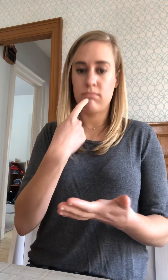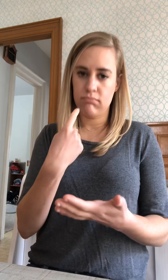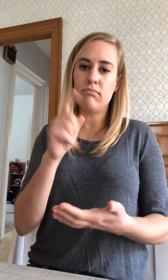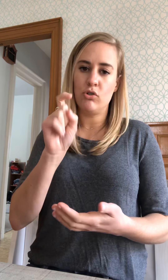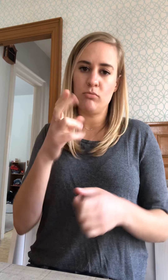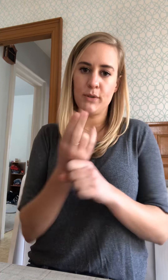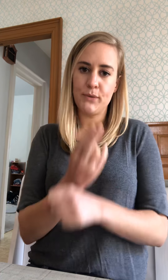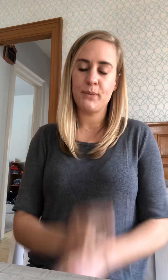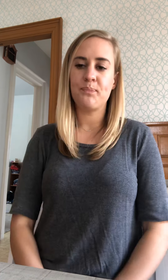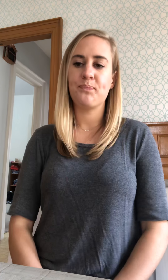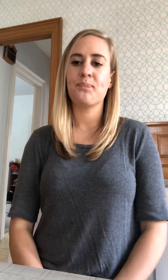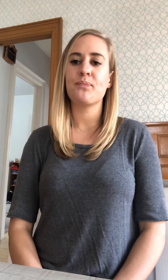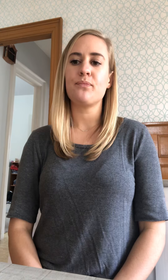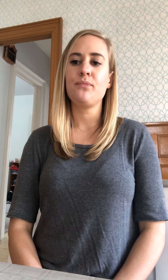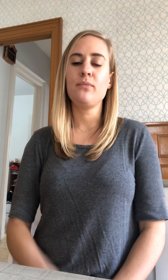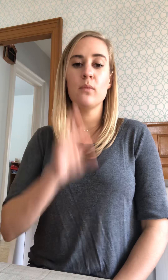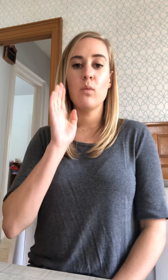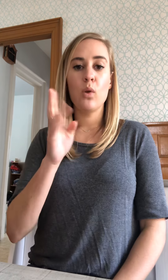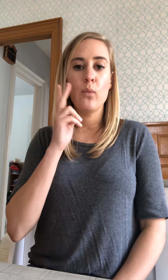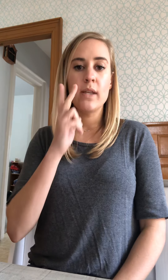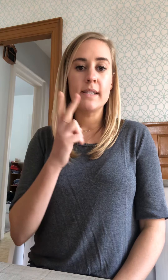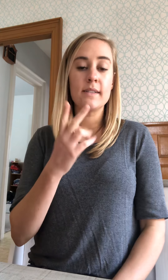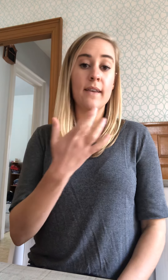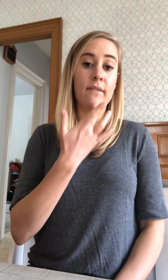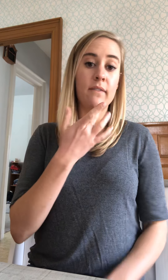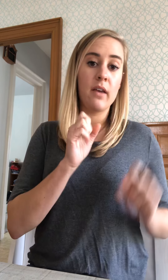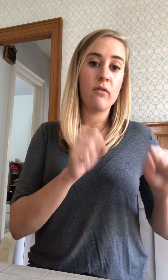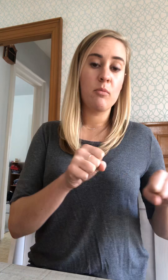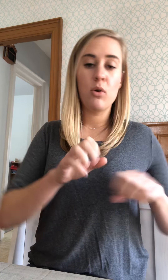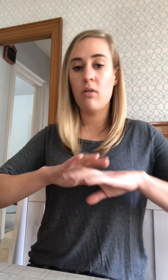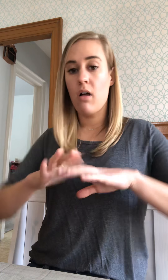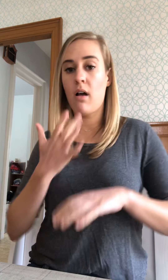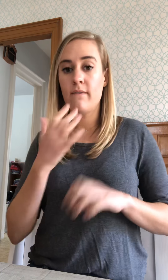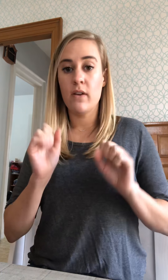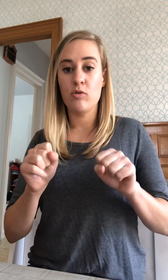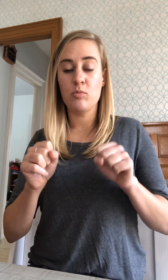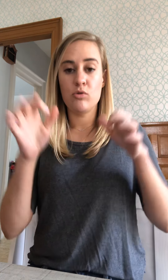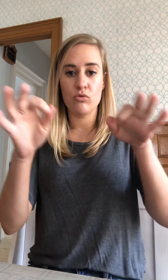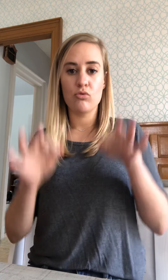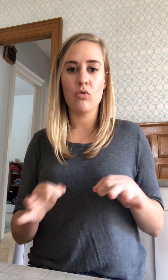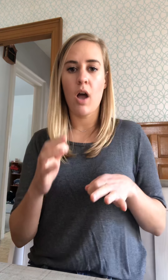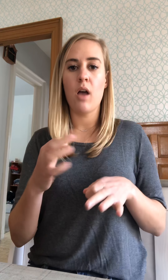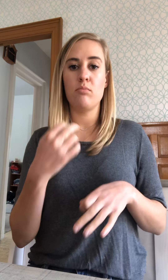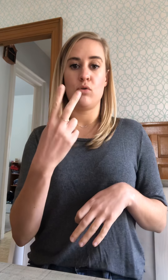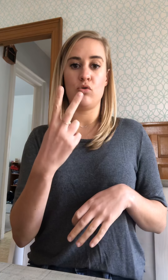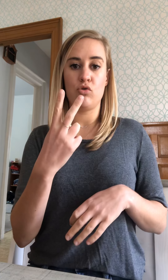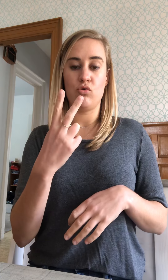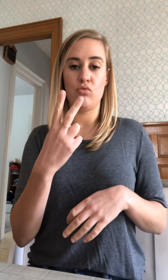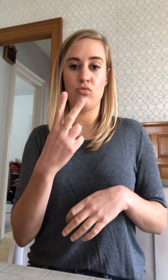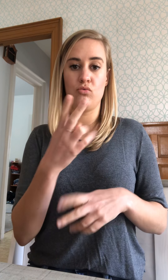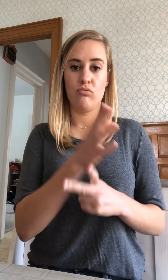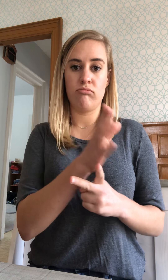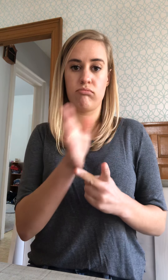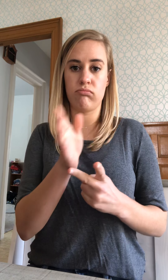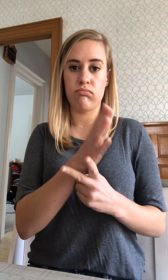Now, you're going to see favorable and unfavorable described in two different ways. And I even mention this stuff because